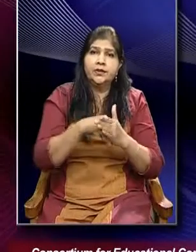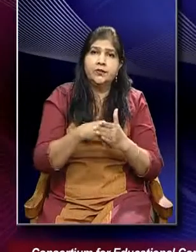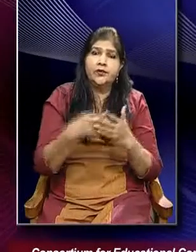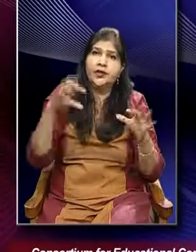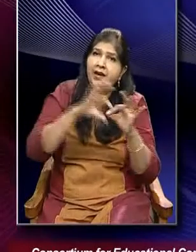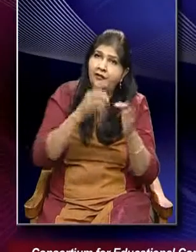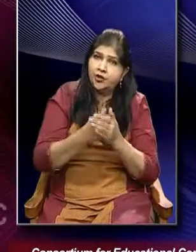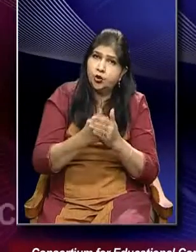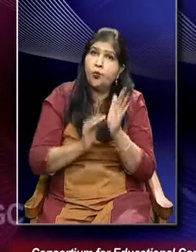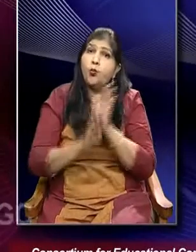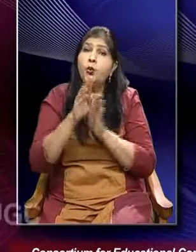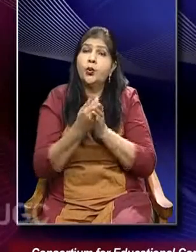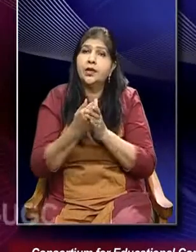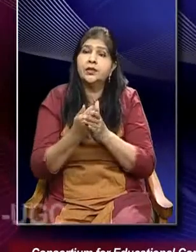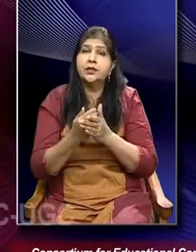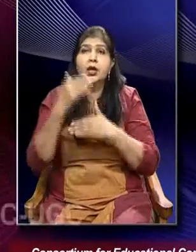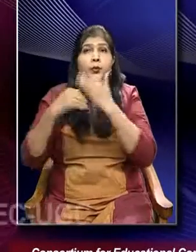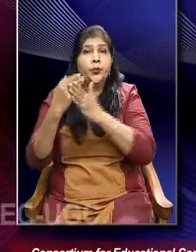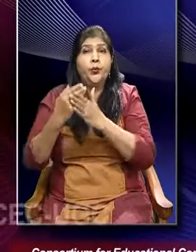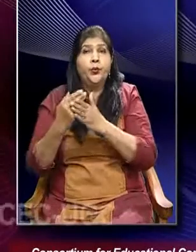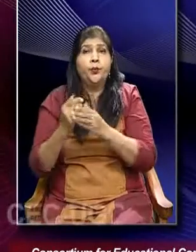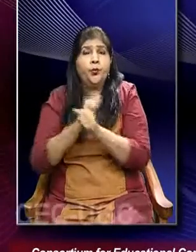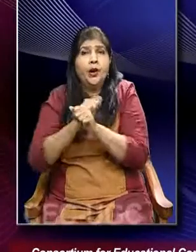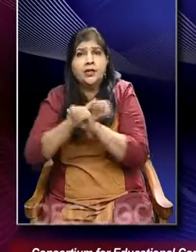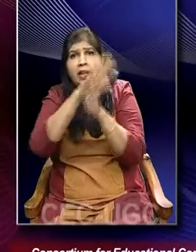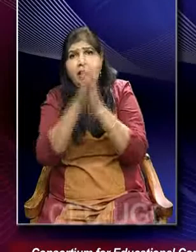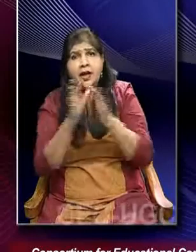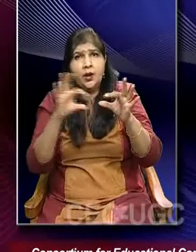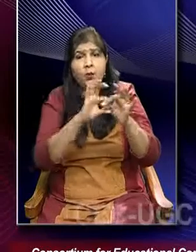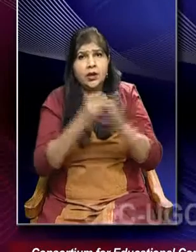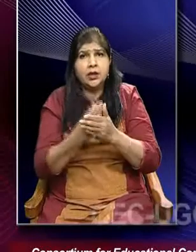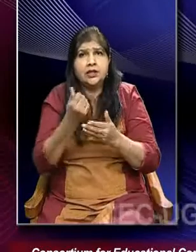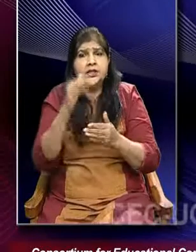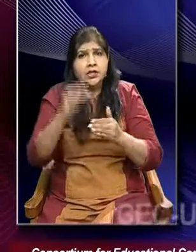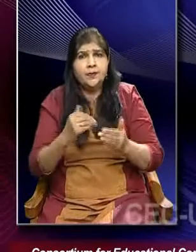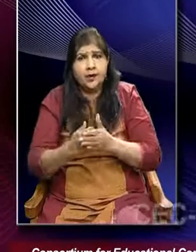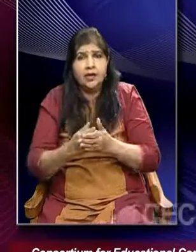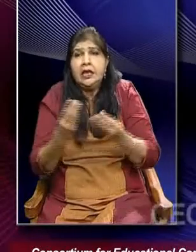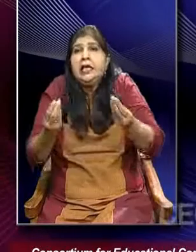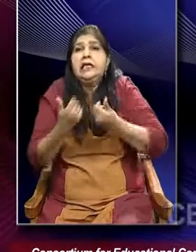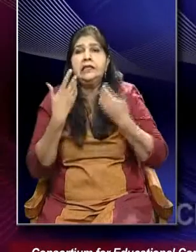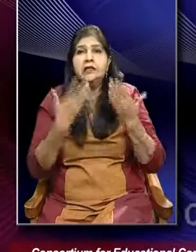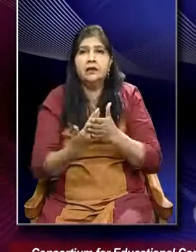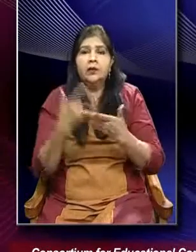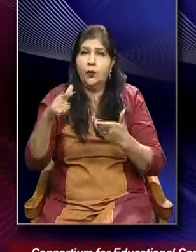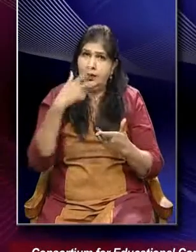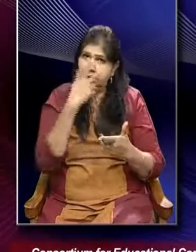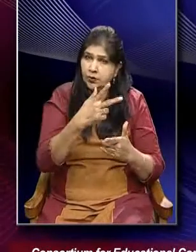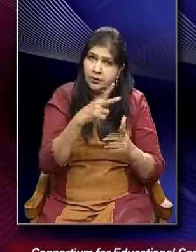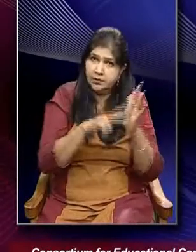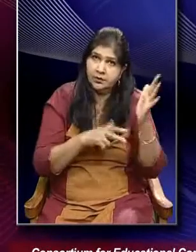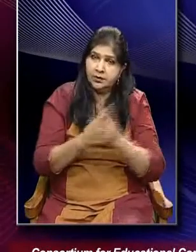reference to progress and growth, production networks working cheaper and easier, one has to